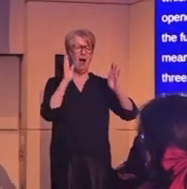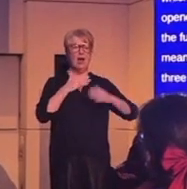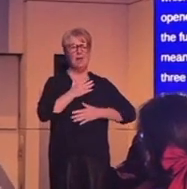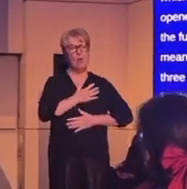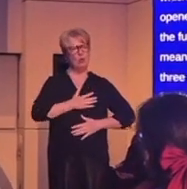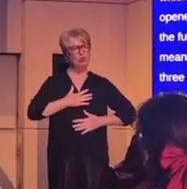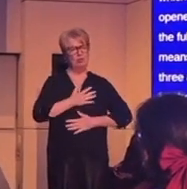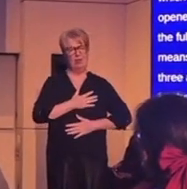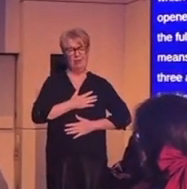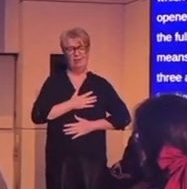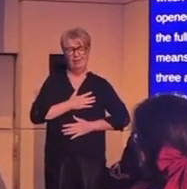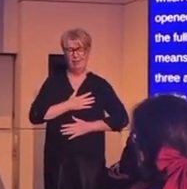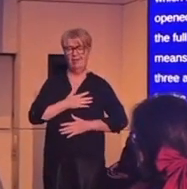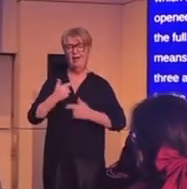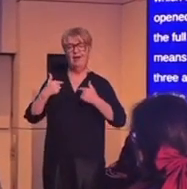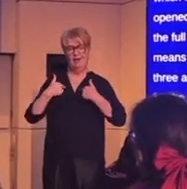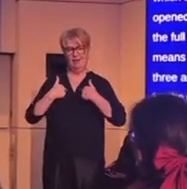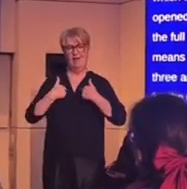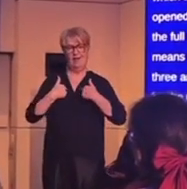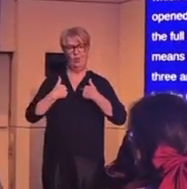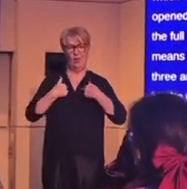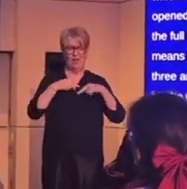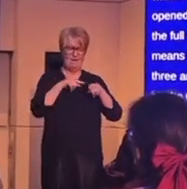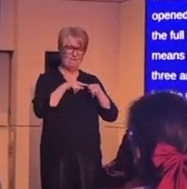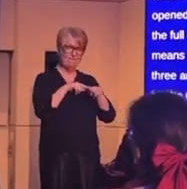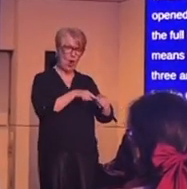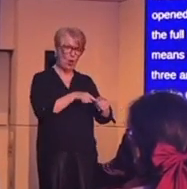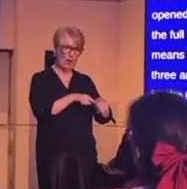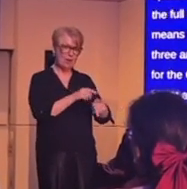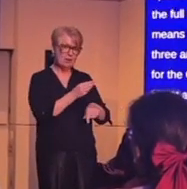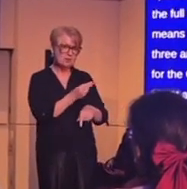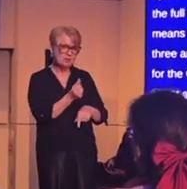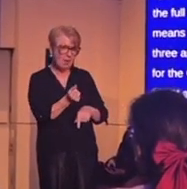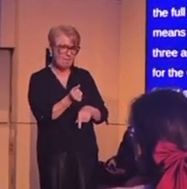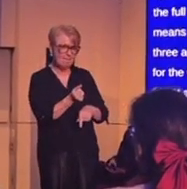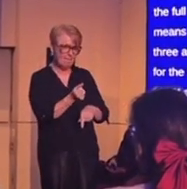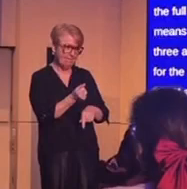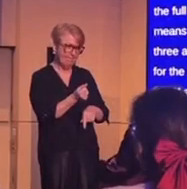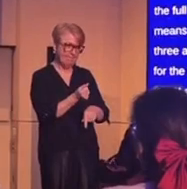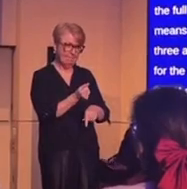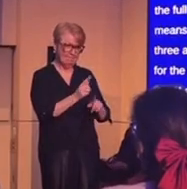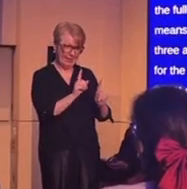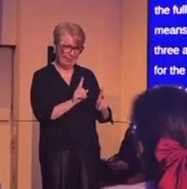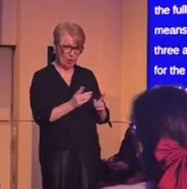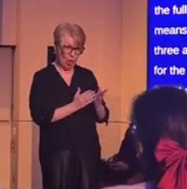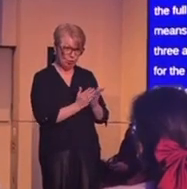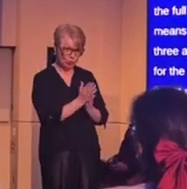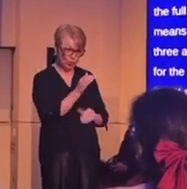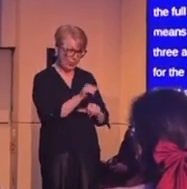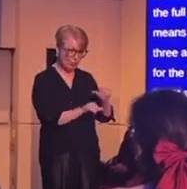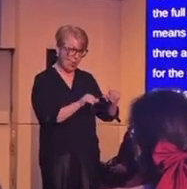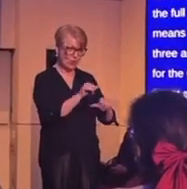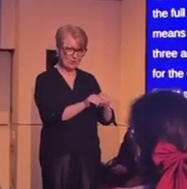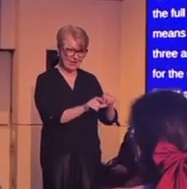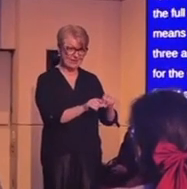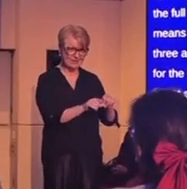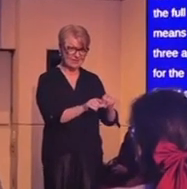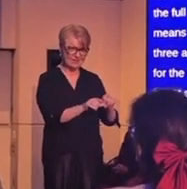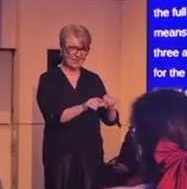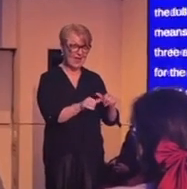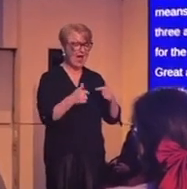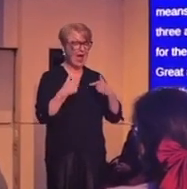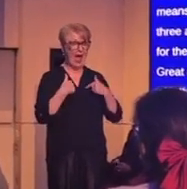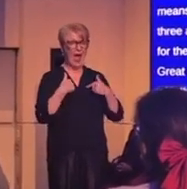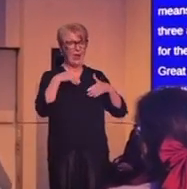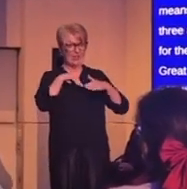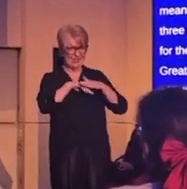GBC are following the lives of a few of these people while they've gone through the process, and I was honoured and privileged enough to be in the